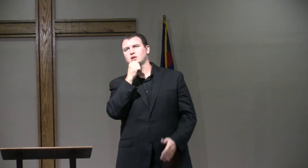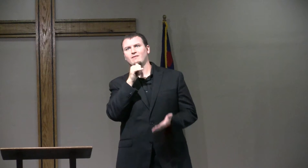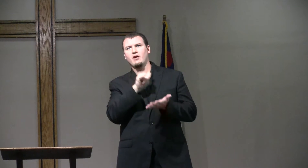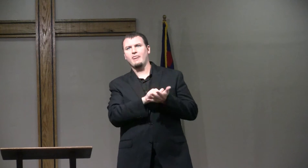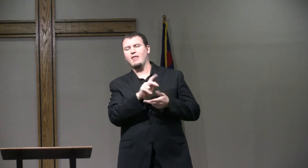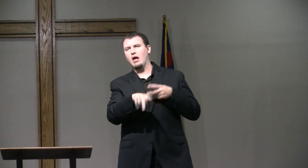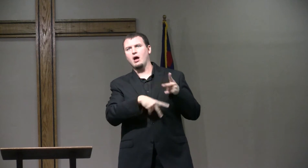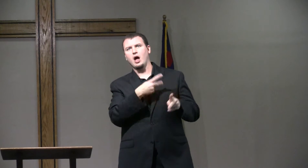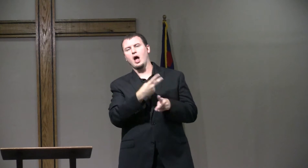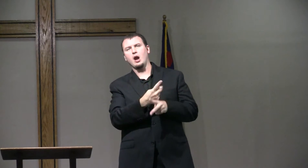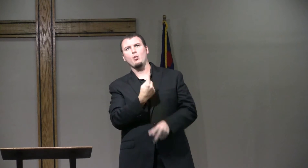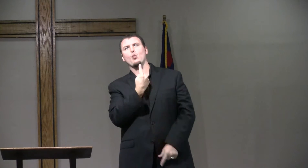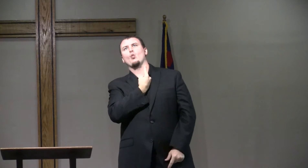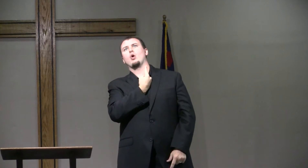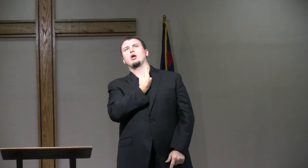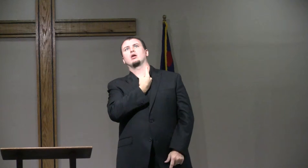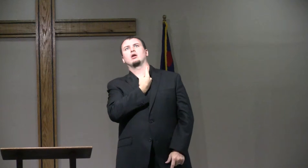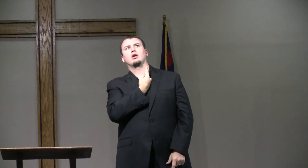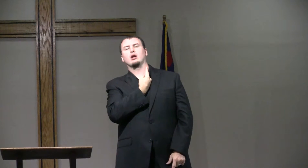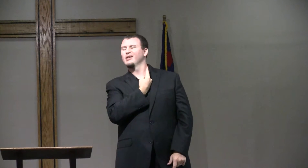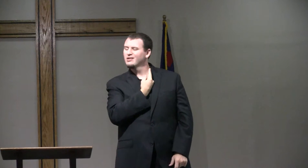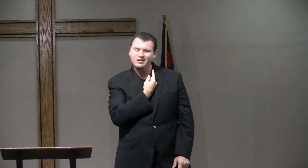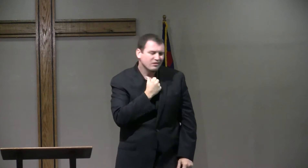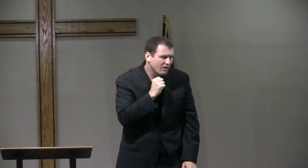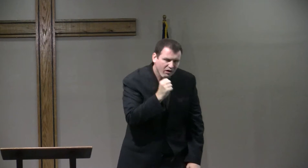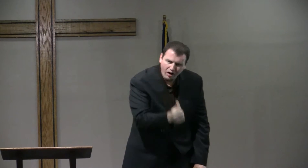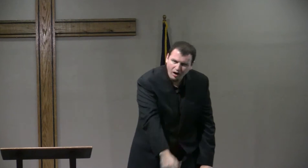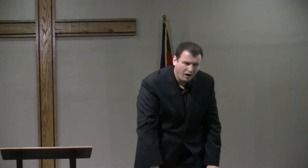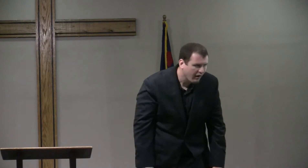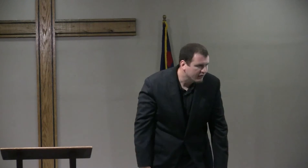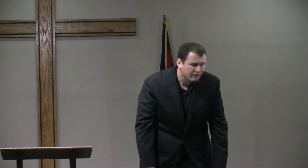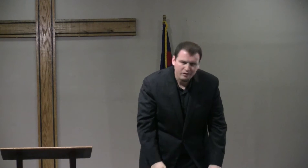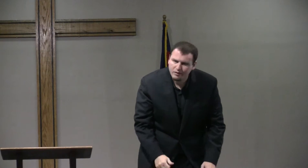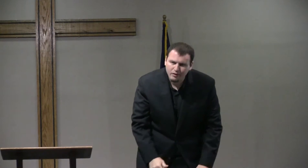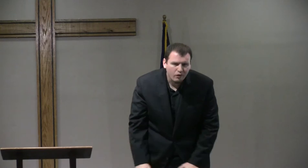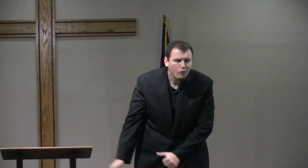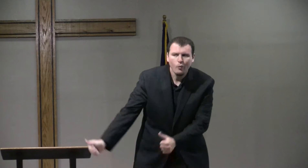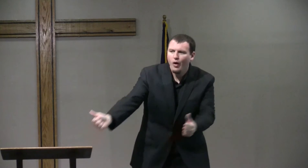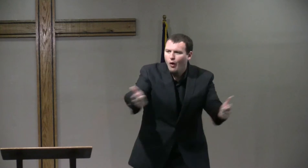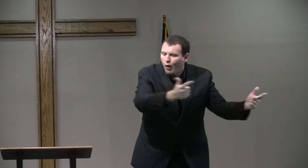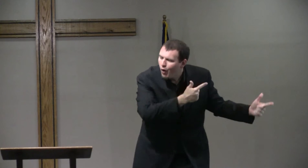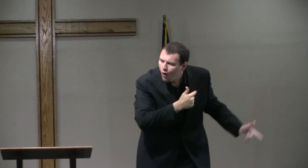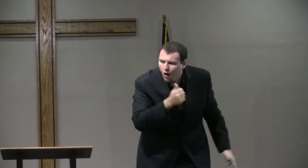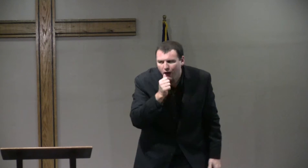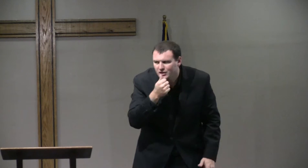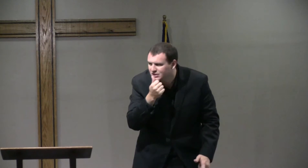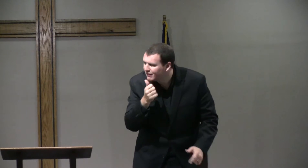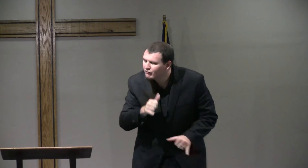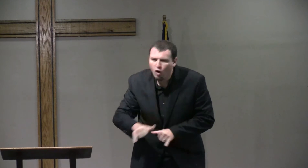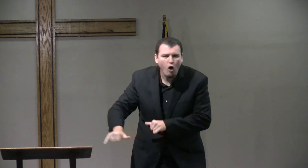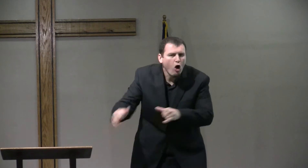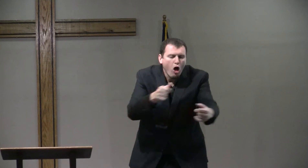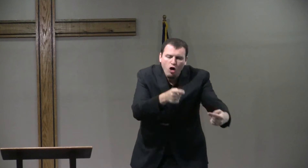Maybe you feel like, well, I'm the only person that's struggling with this temptation. No, you're not. We